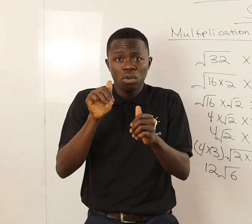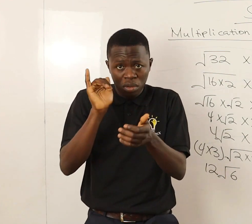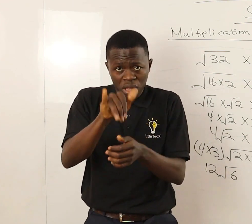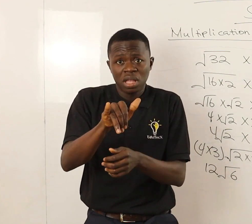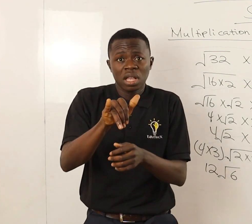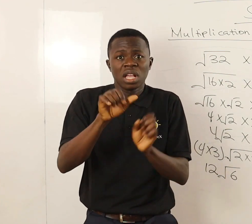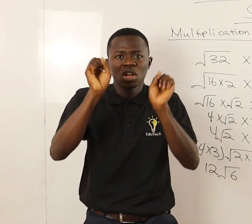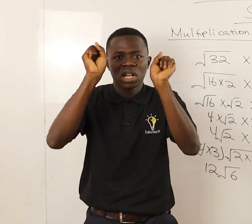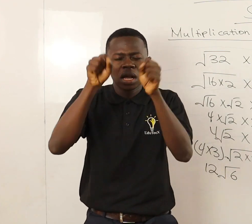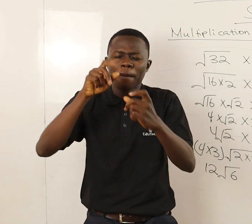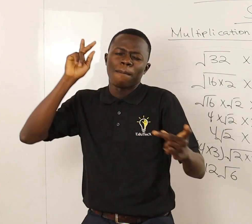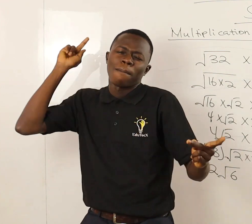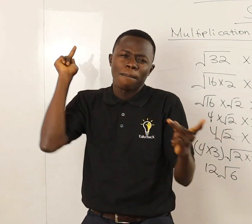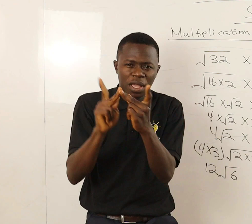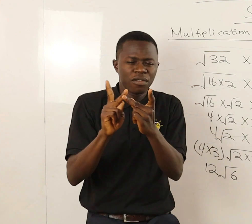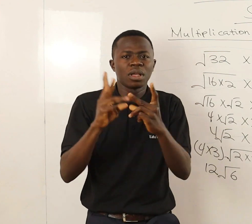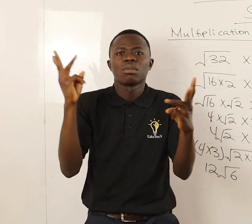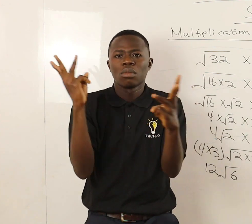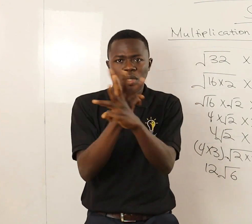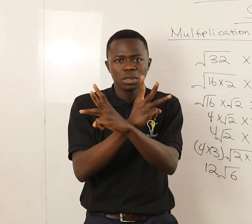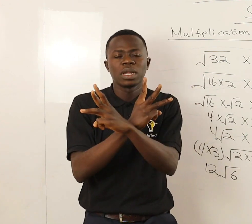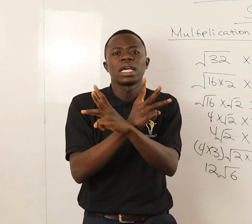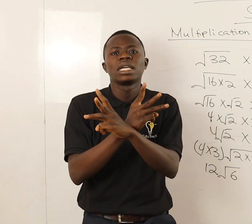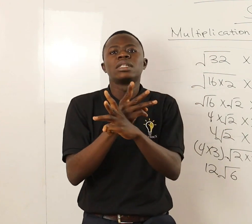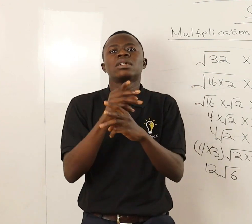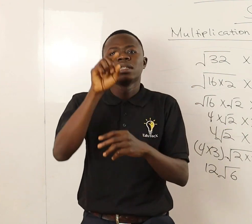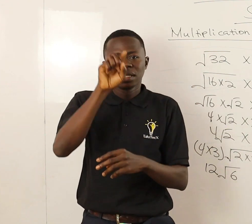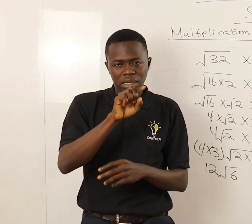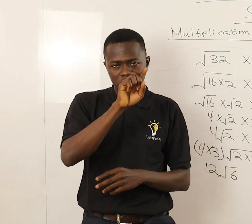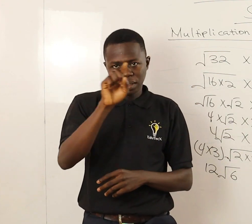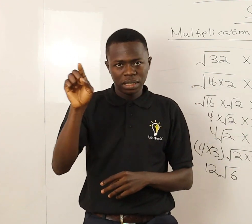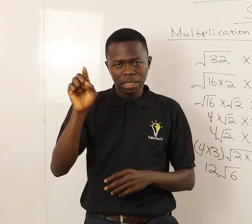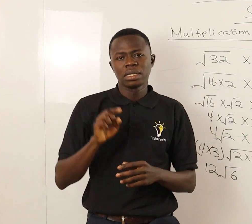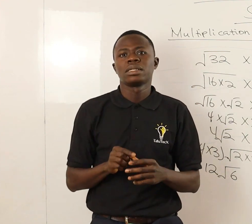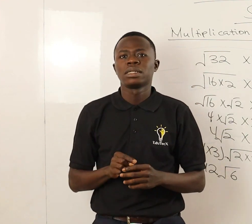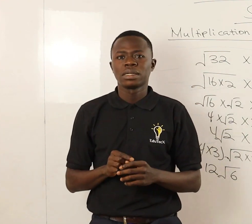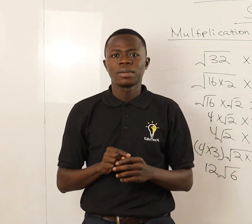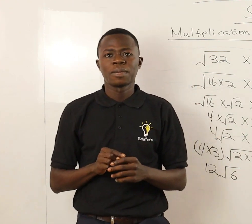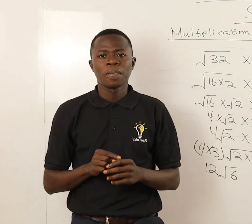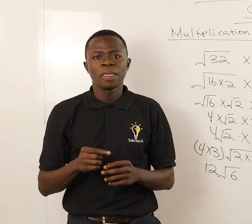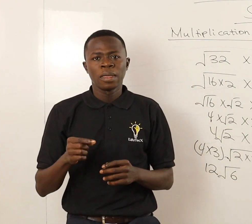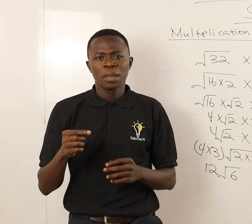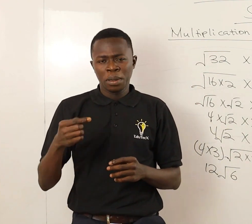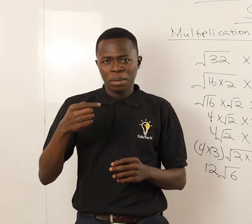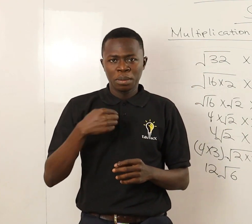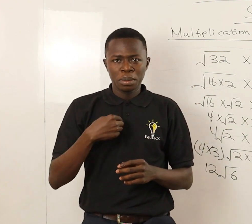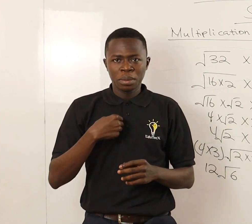not. So if you are able to follow the instructions here carefully, you will be able to